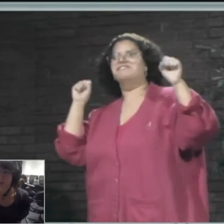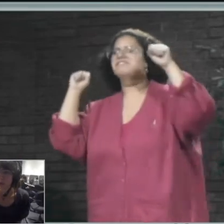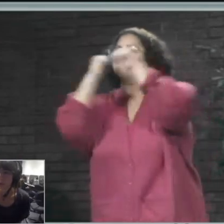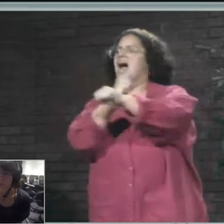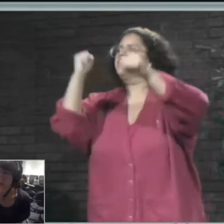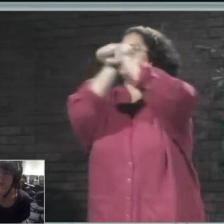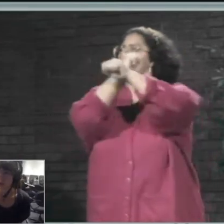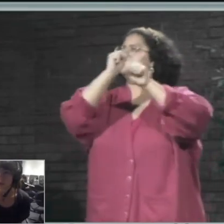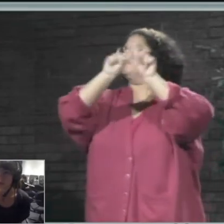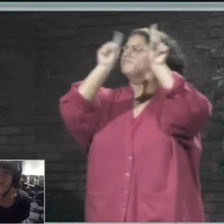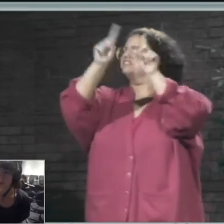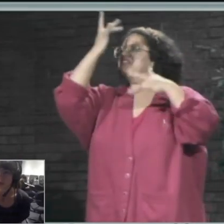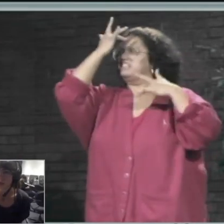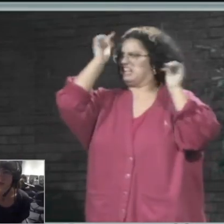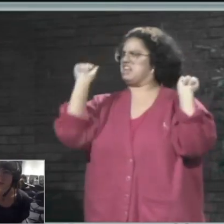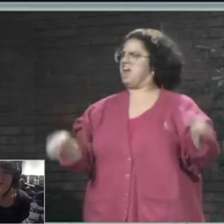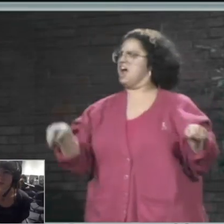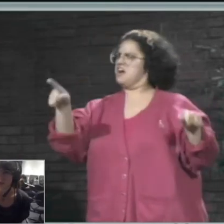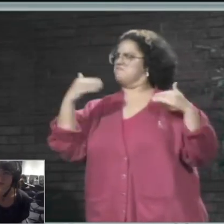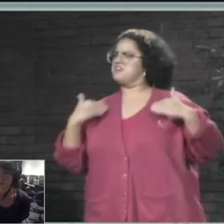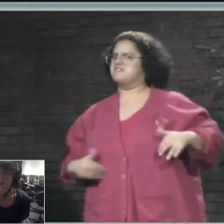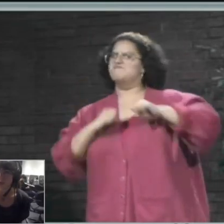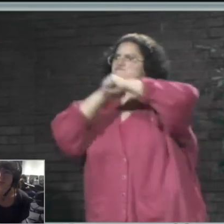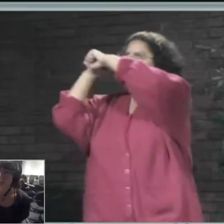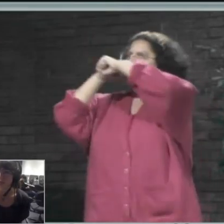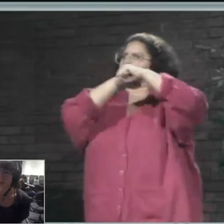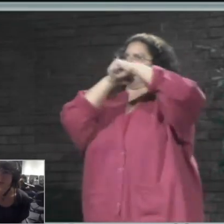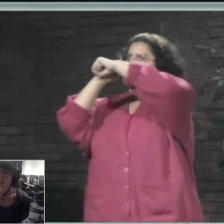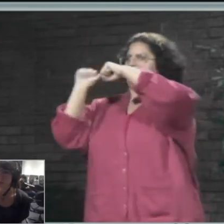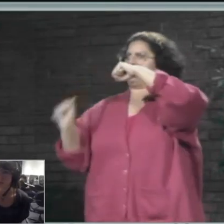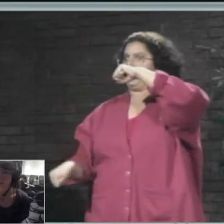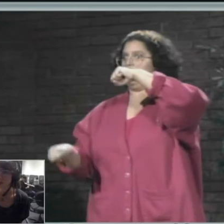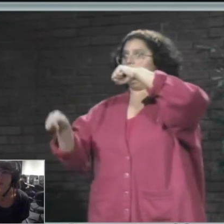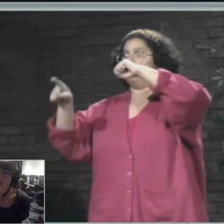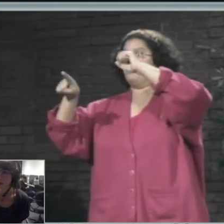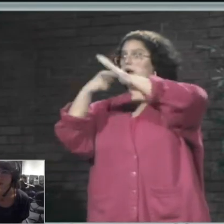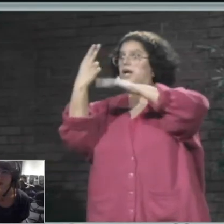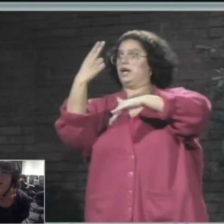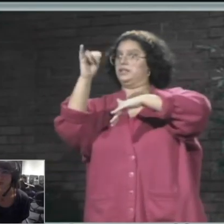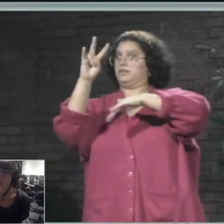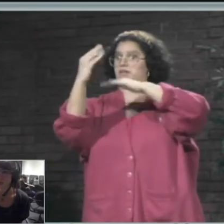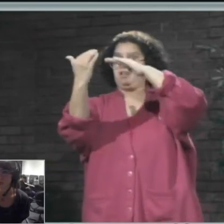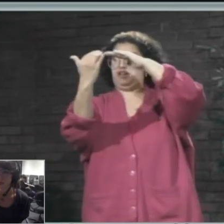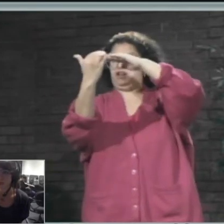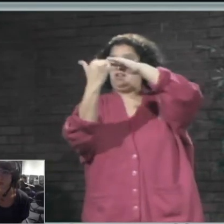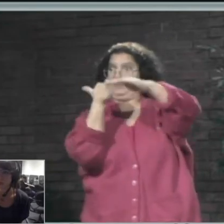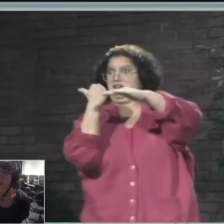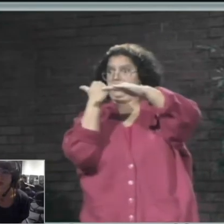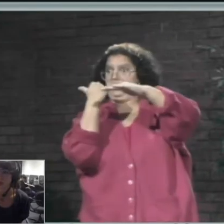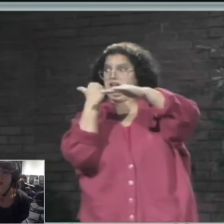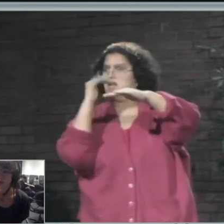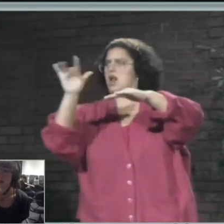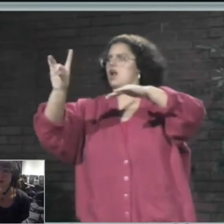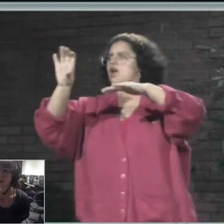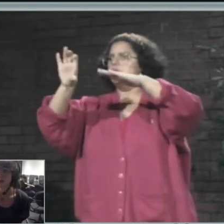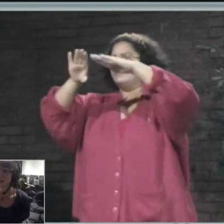you're pretty healthy. You can fight different sicknesses pretty easily. Your body is able to do that. Now,